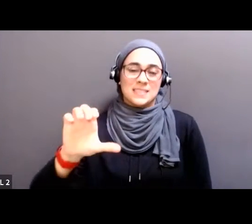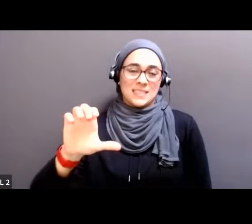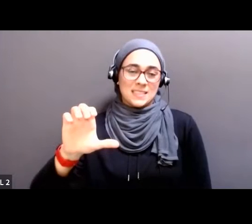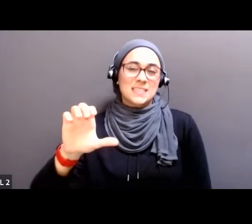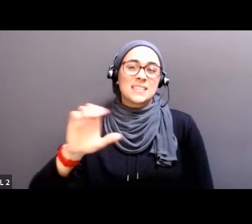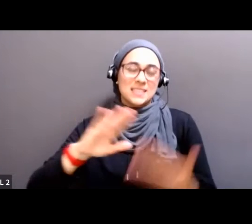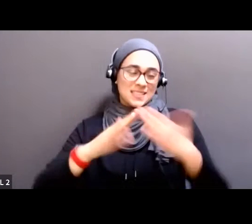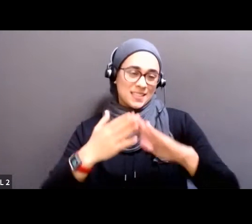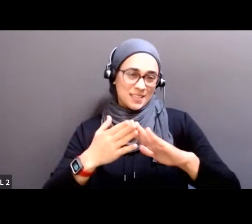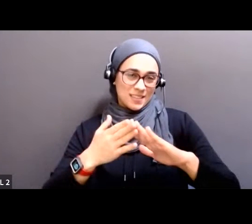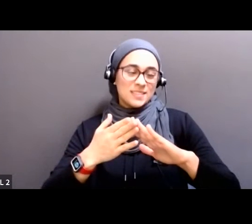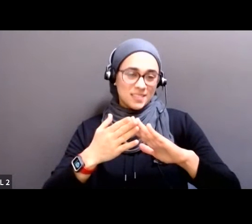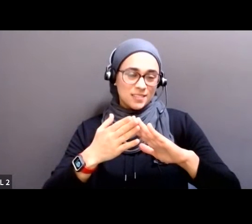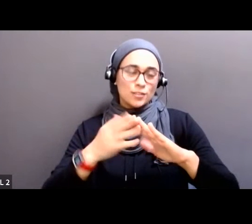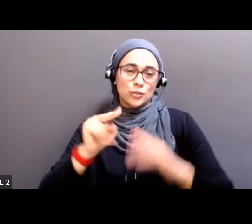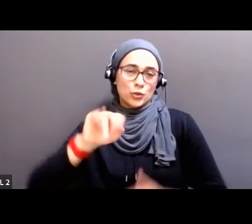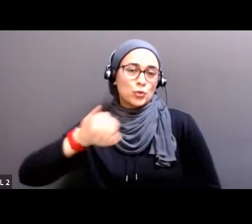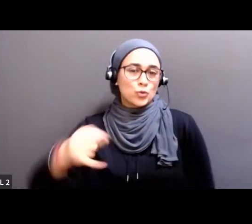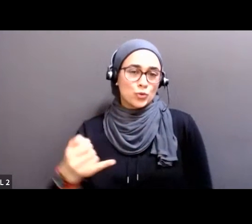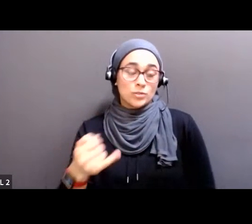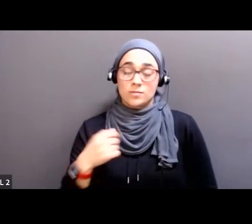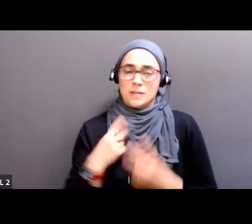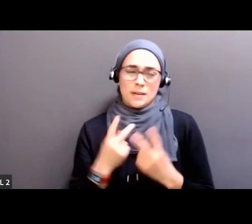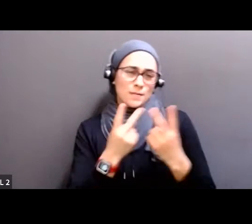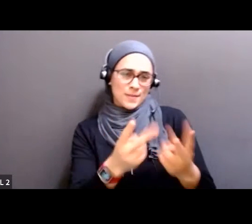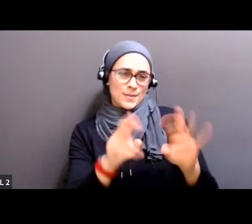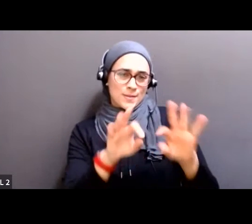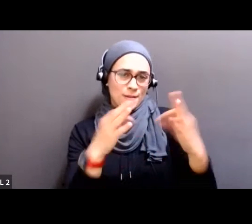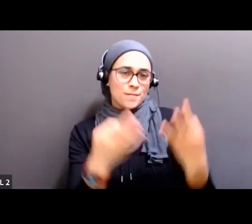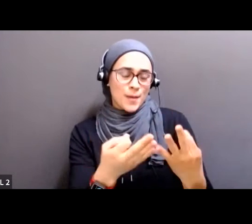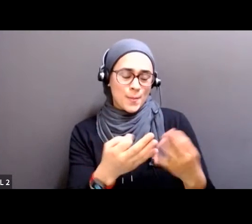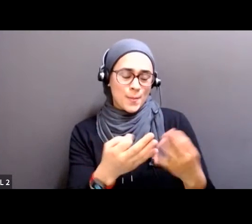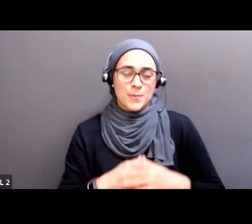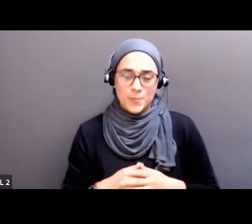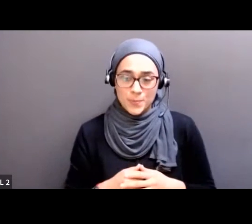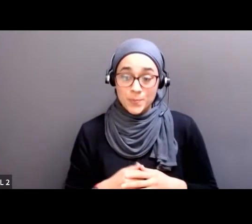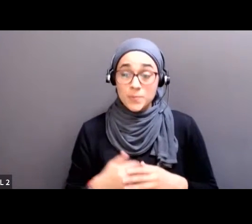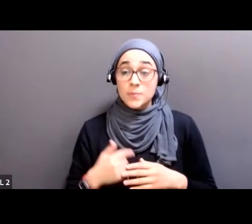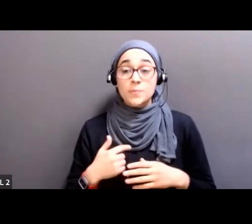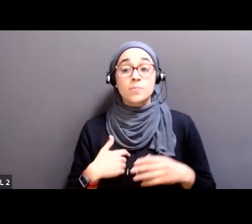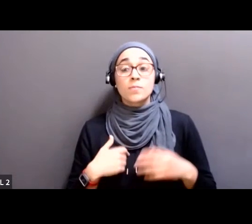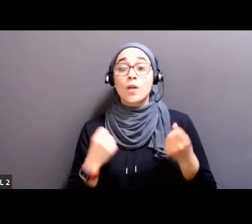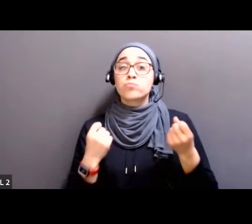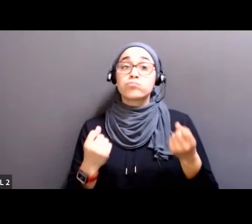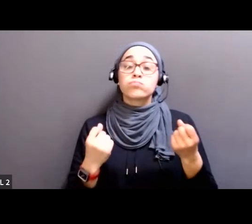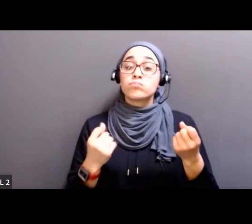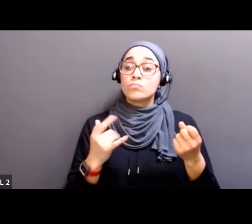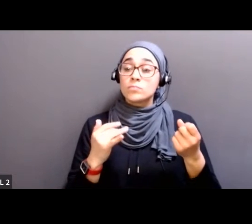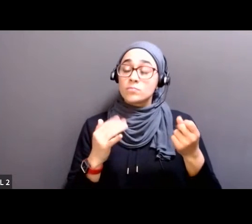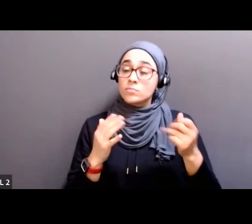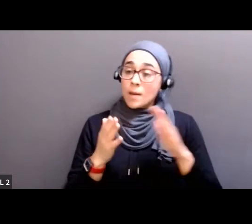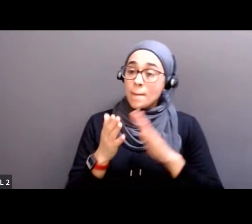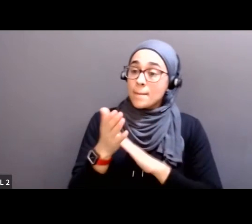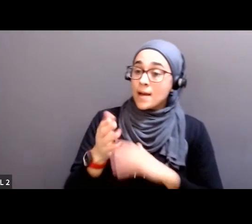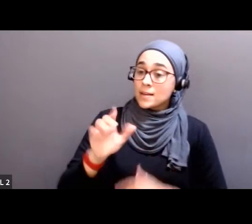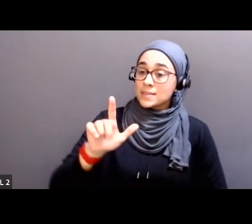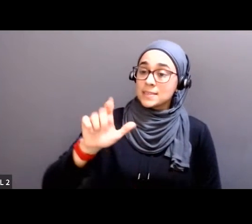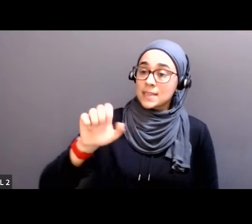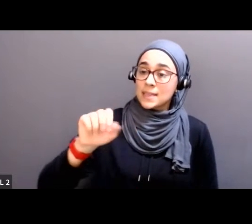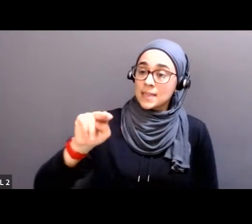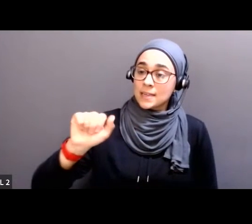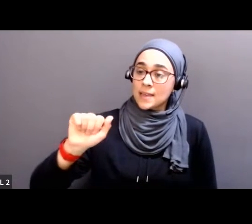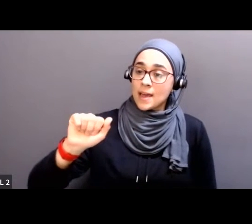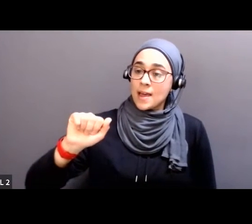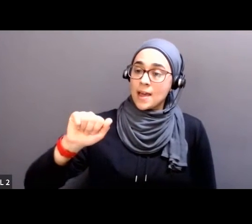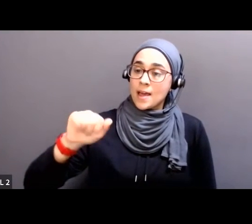family. As we passed back into Lenape-Hoking, we greeted the lands and the waters